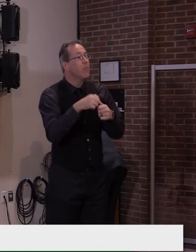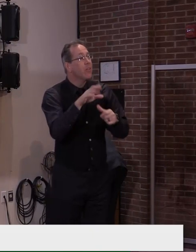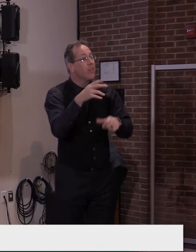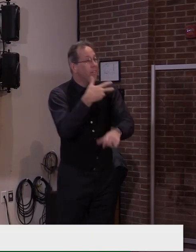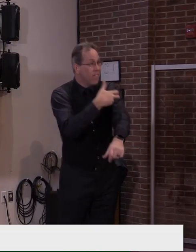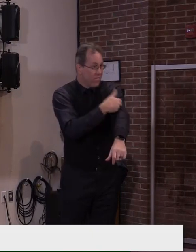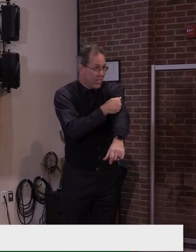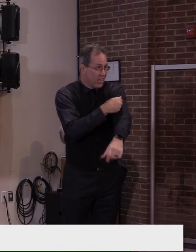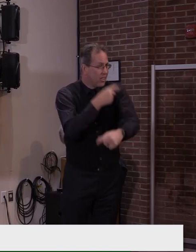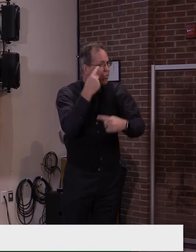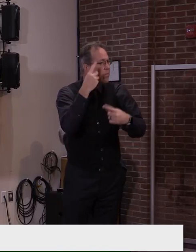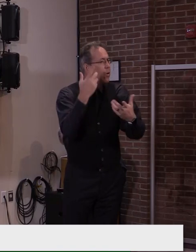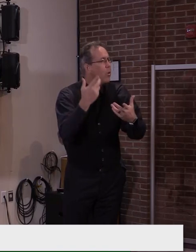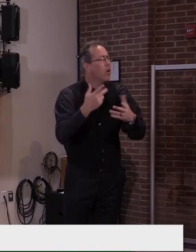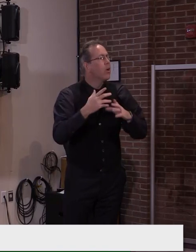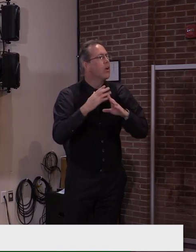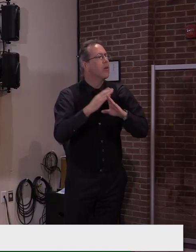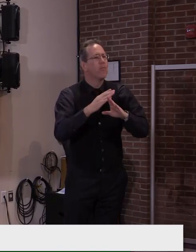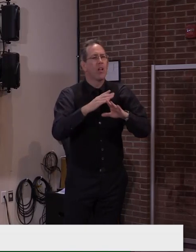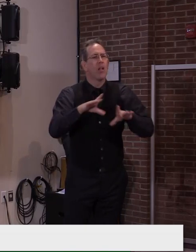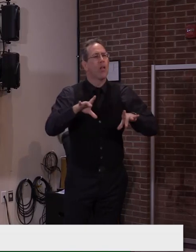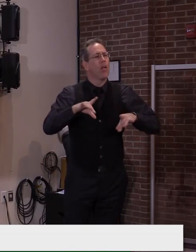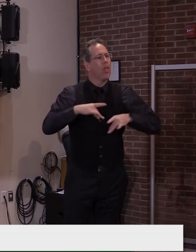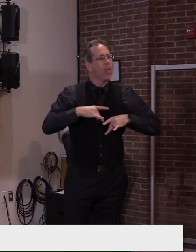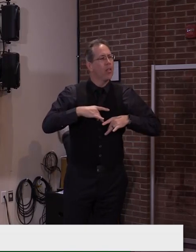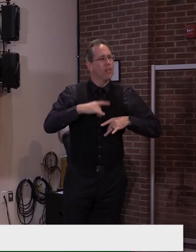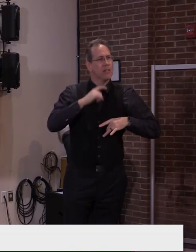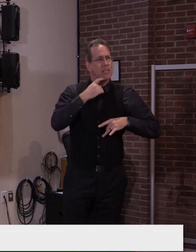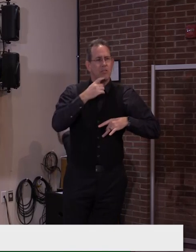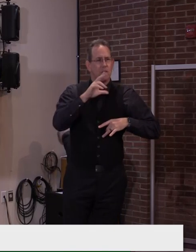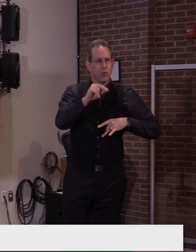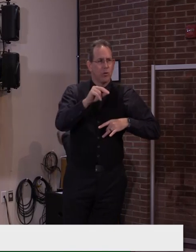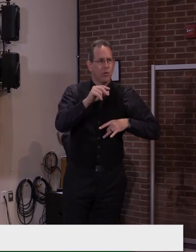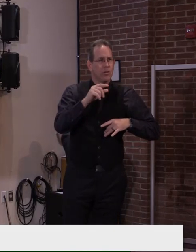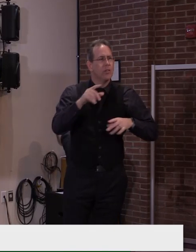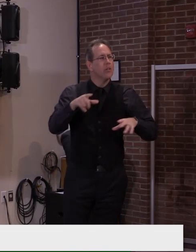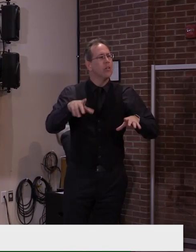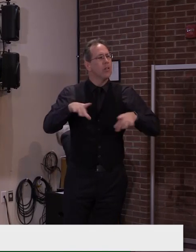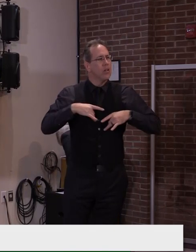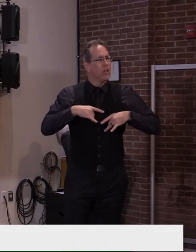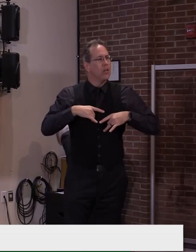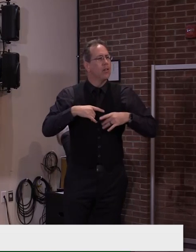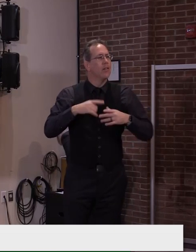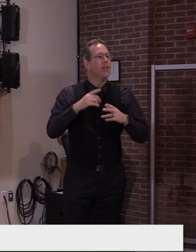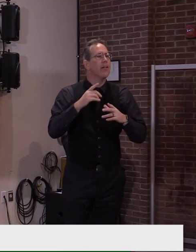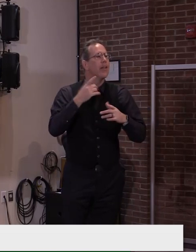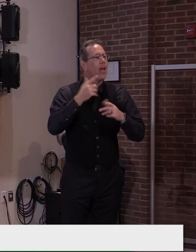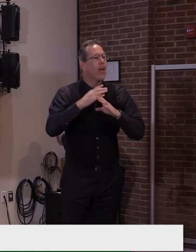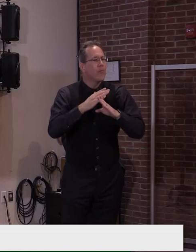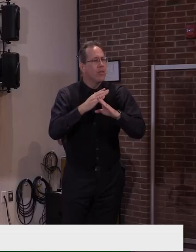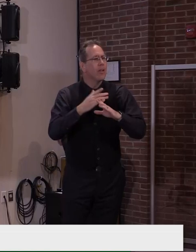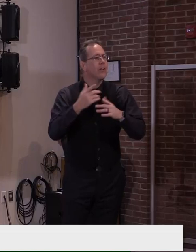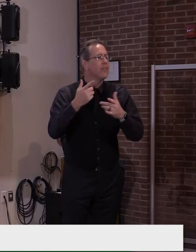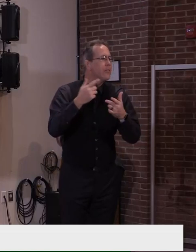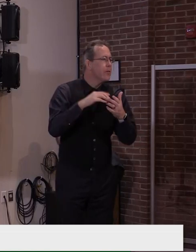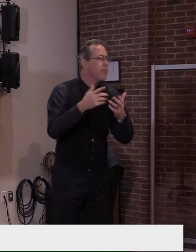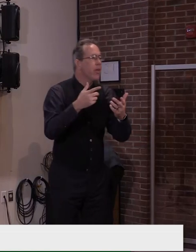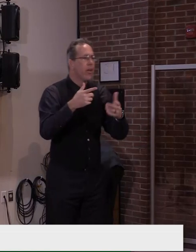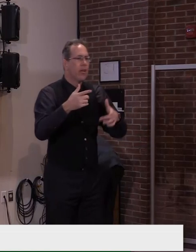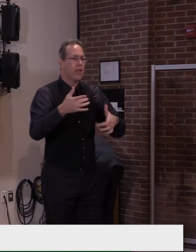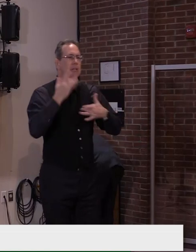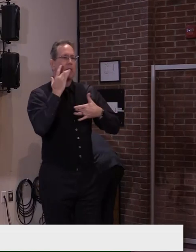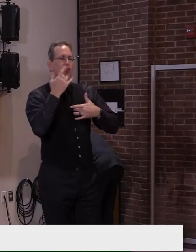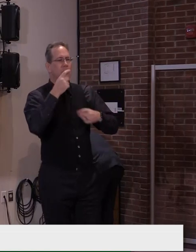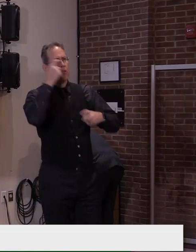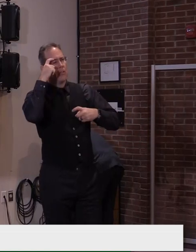of Omicron. The vaccine was designed to prevent a case of Omicron from ever getting so serious